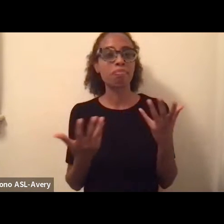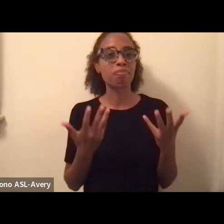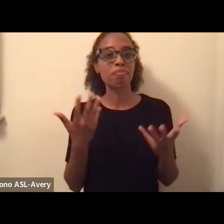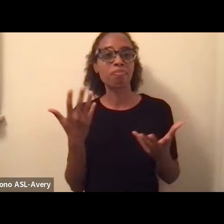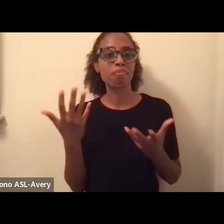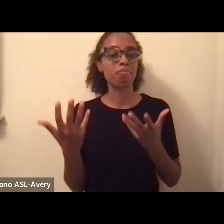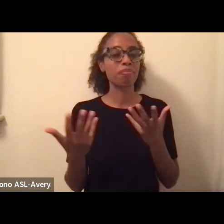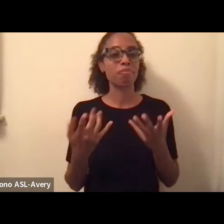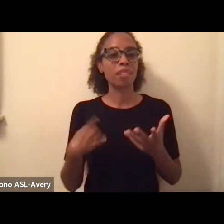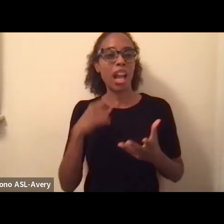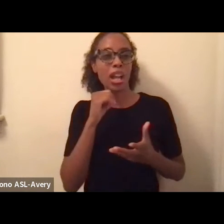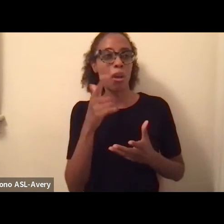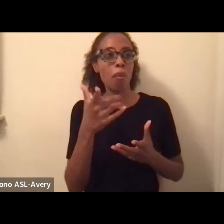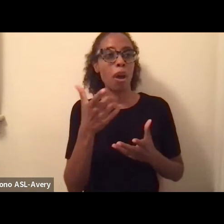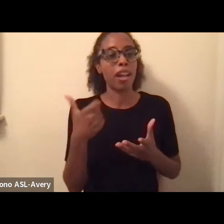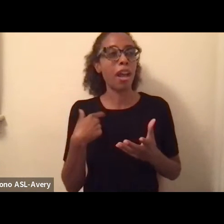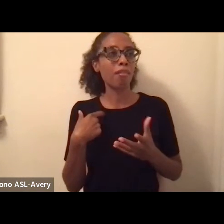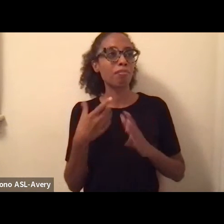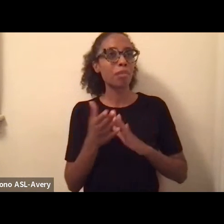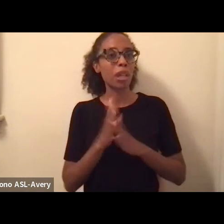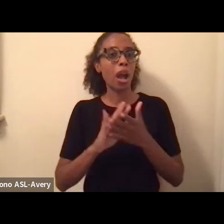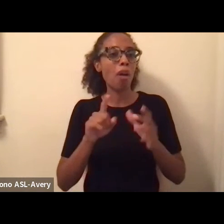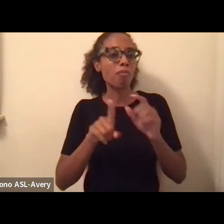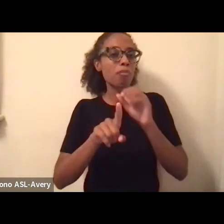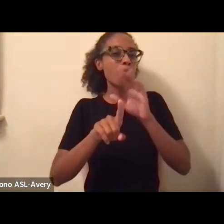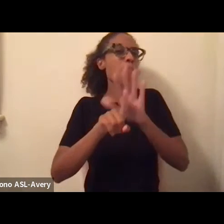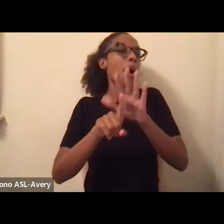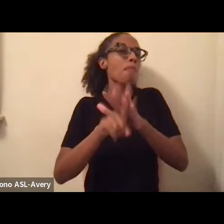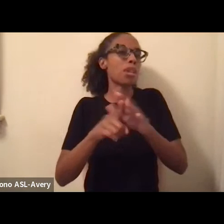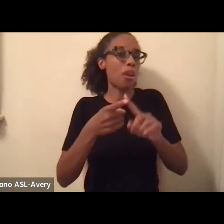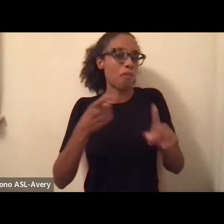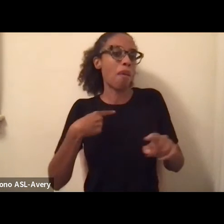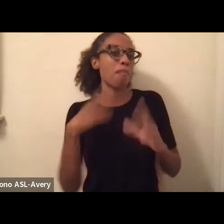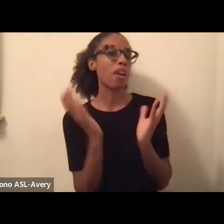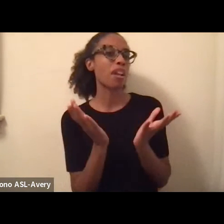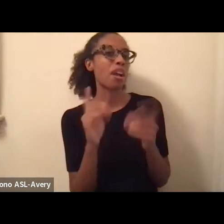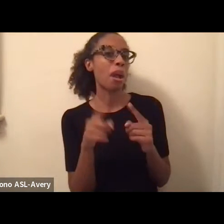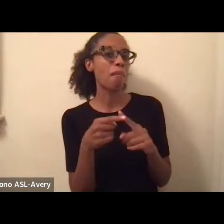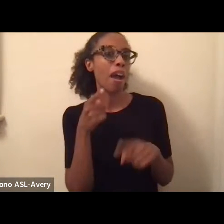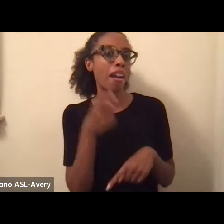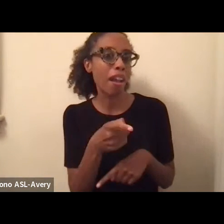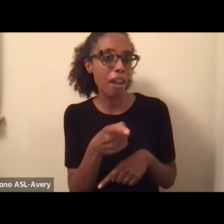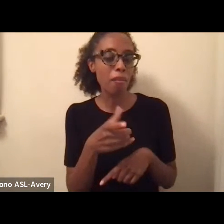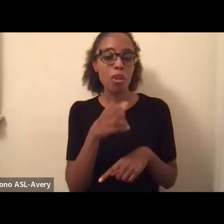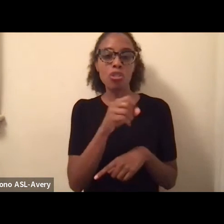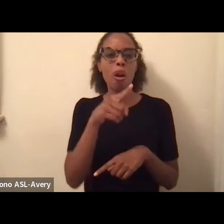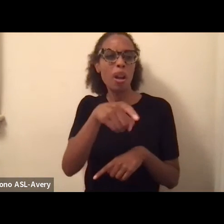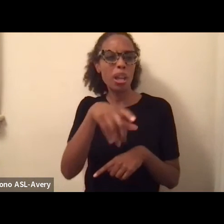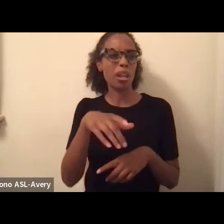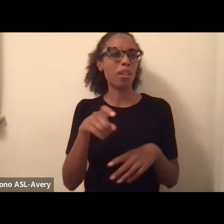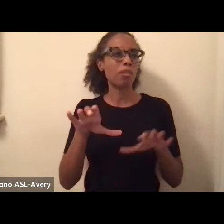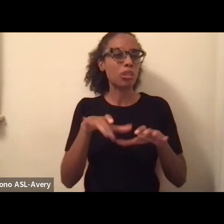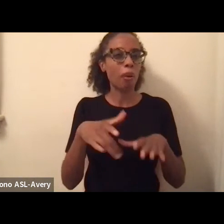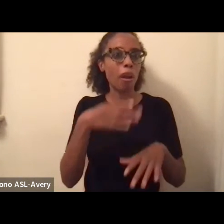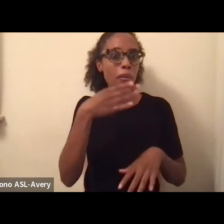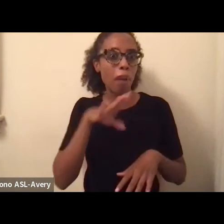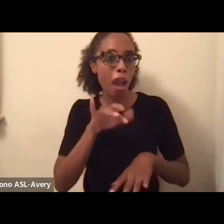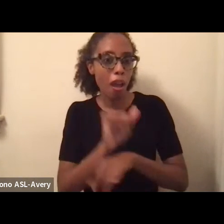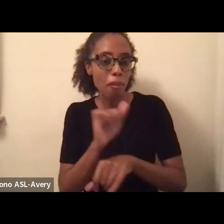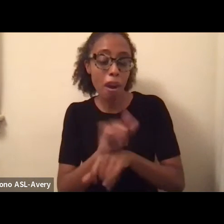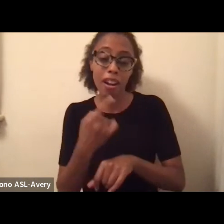off of my sunshine. So I'm gonna just say that this fool was out there doing dirt. I said I was gonna roll on